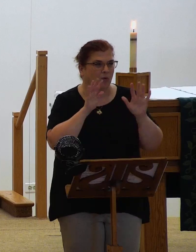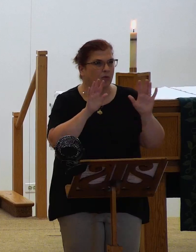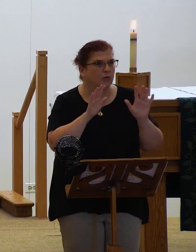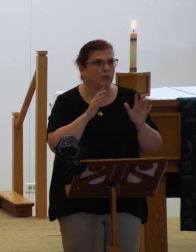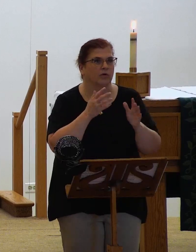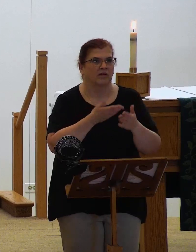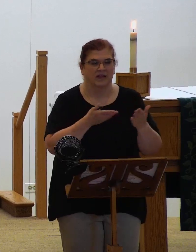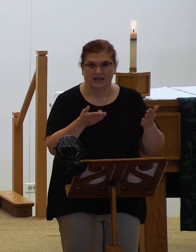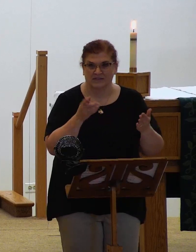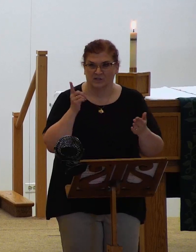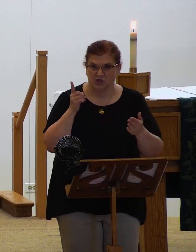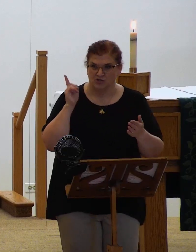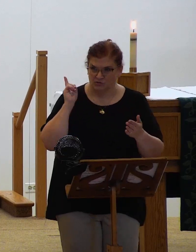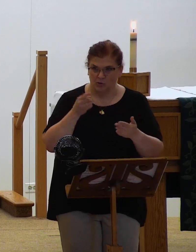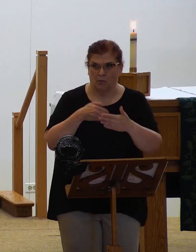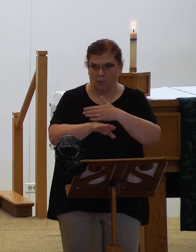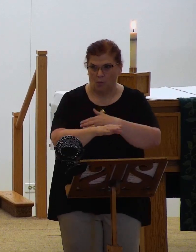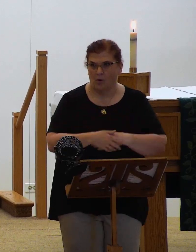which you were born."